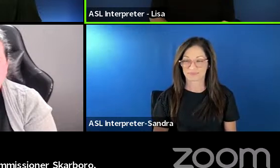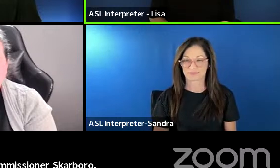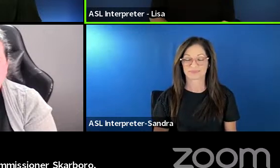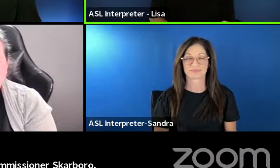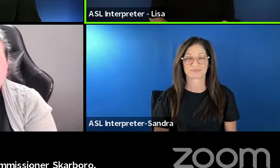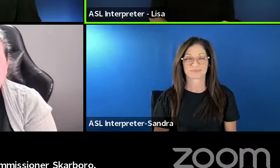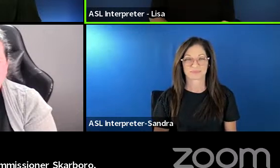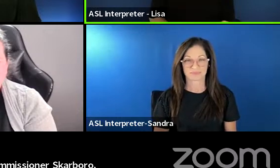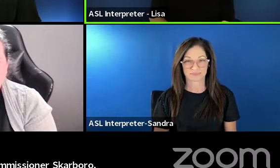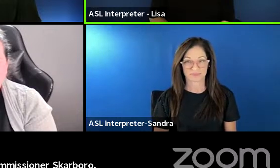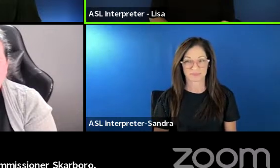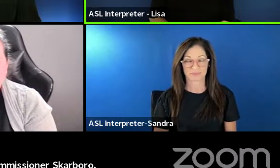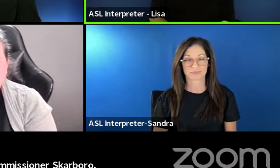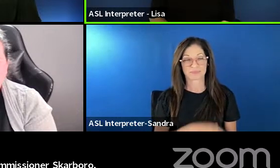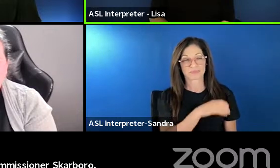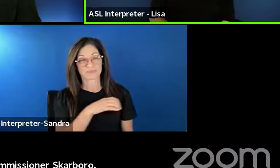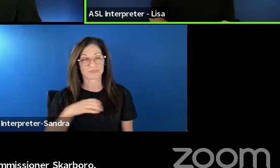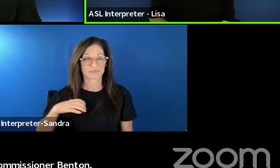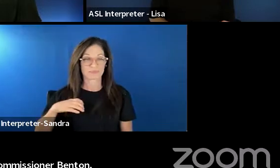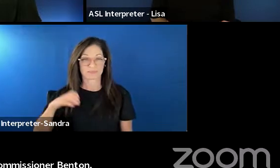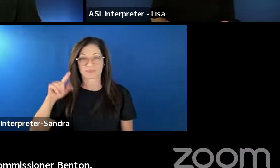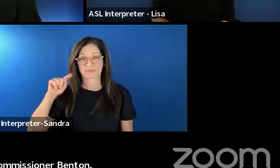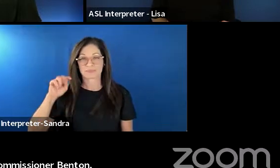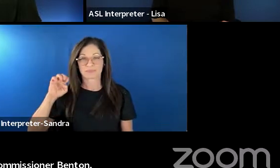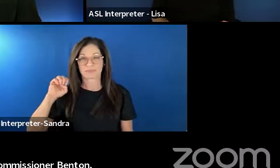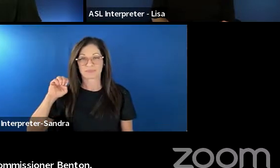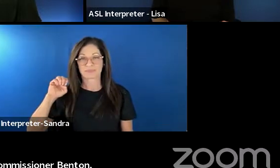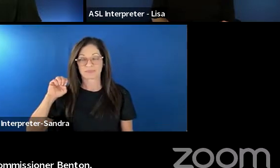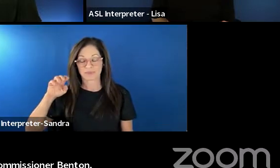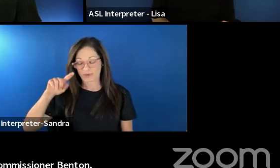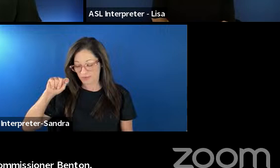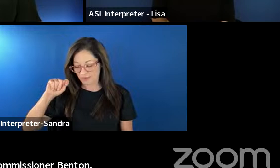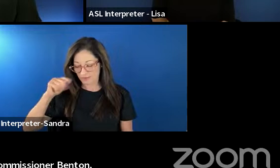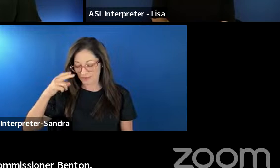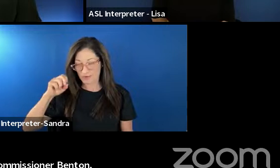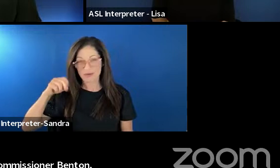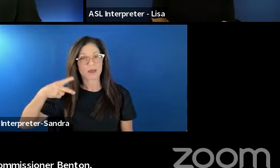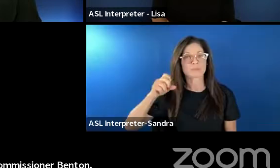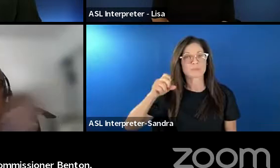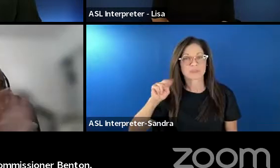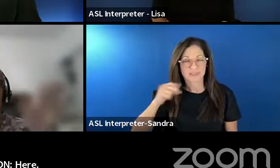Here. Commissioner Thompson. I don't know if I called you already, but